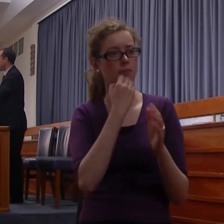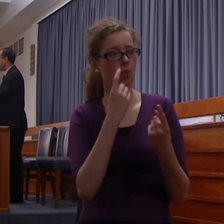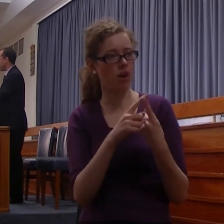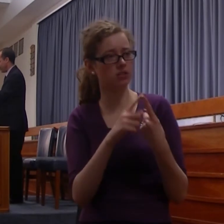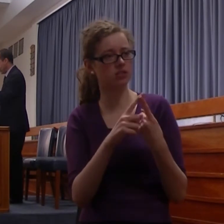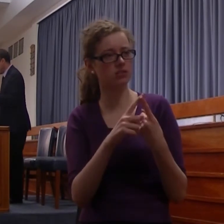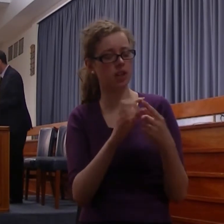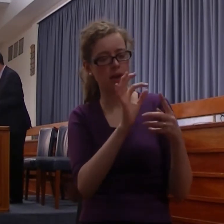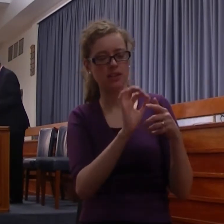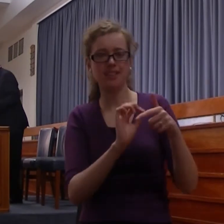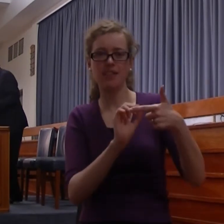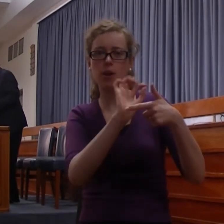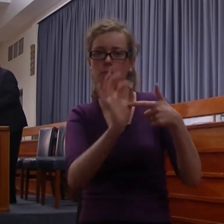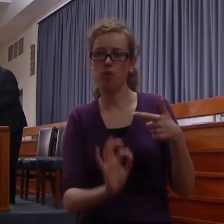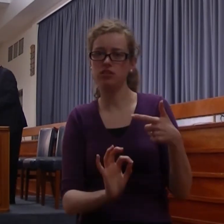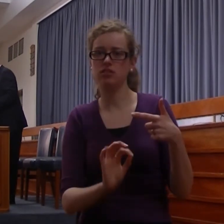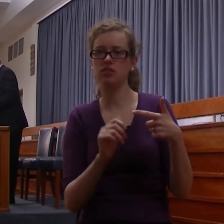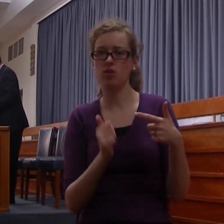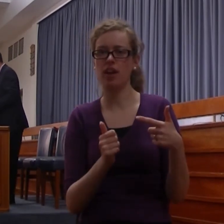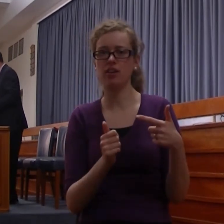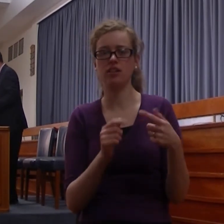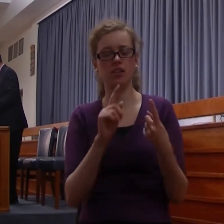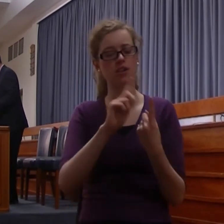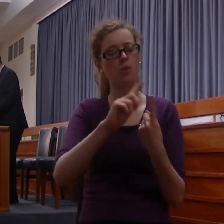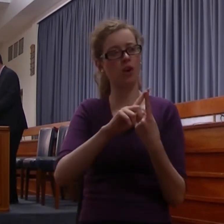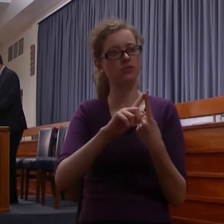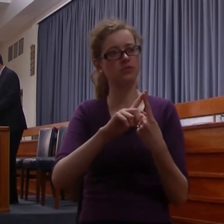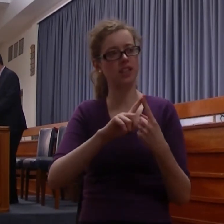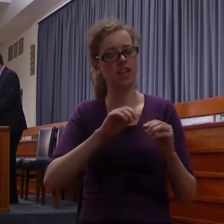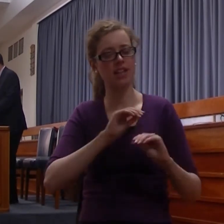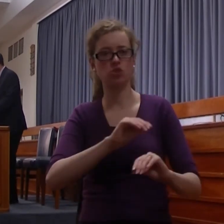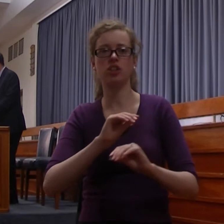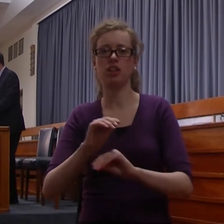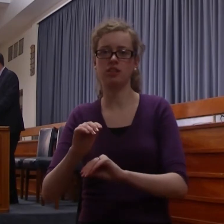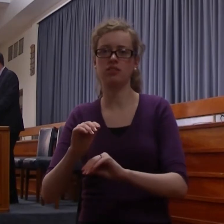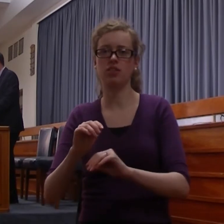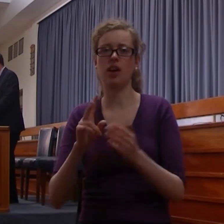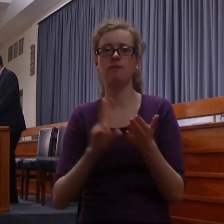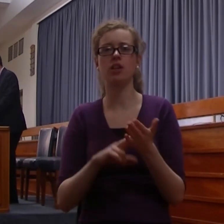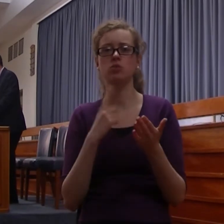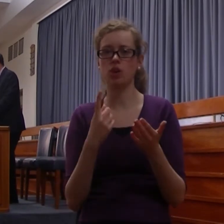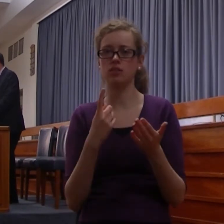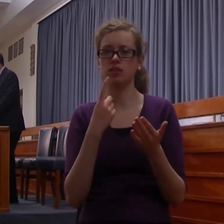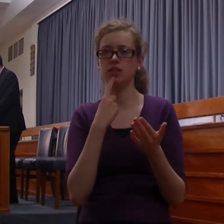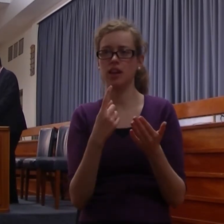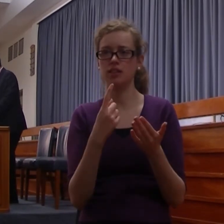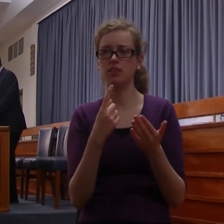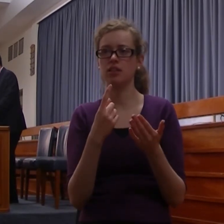points. So we'll be following the way the Lord himself has addressed the churches, first of all, looking at the